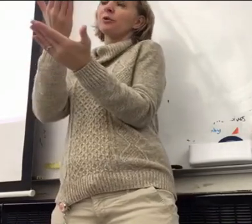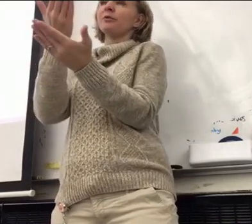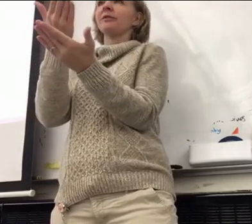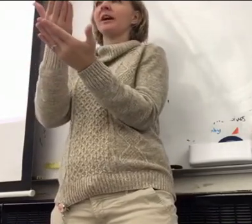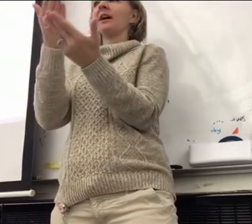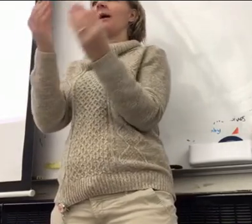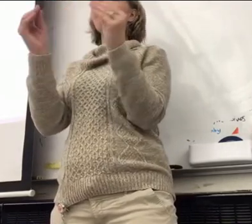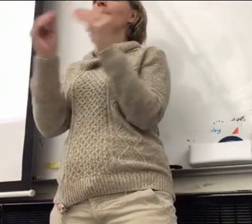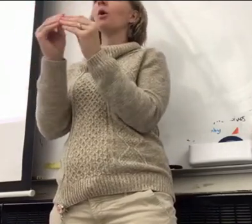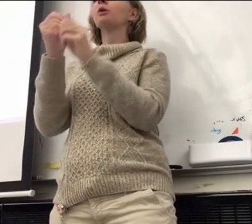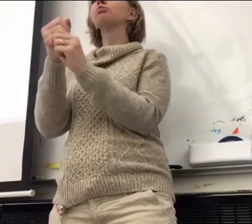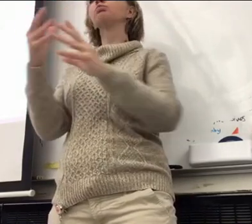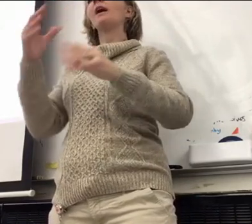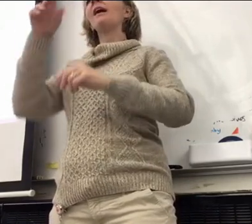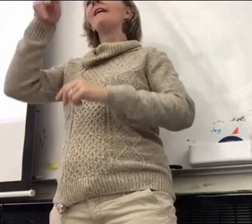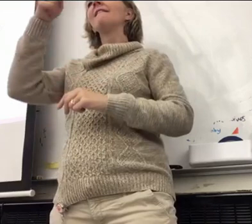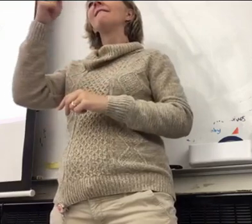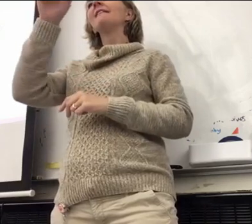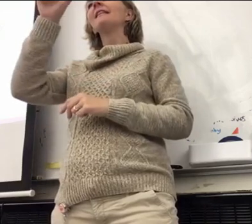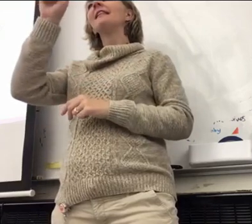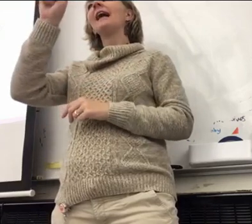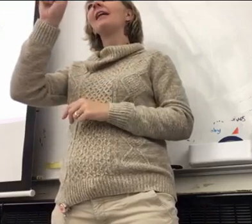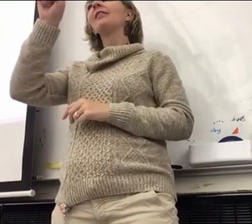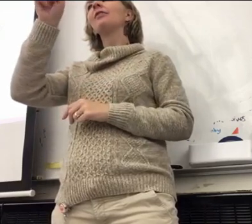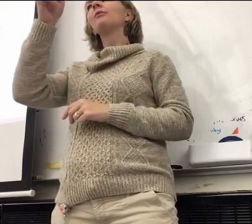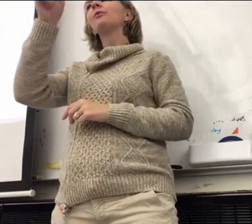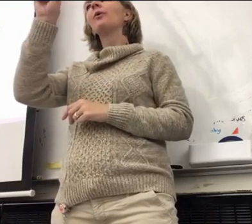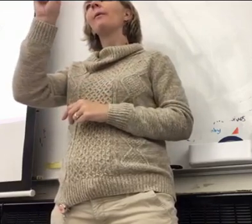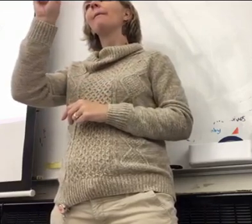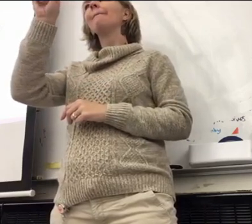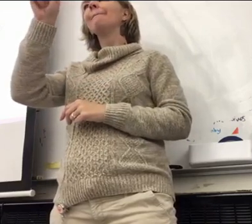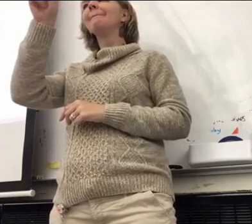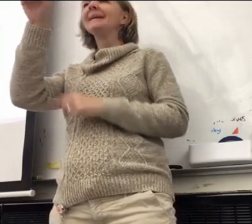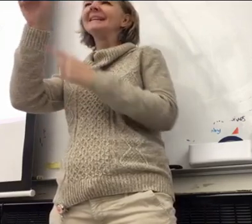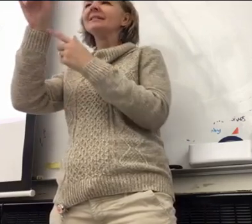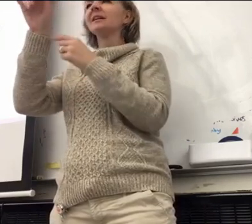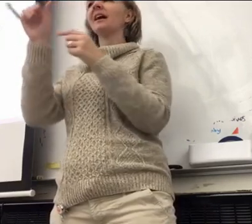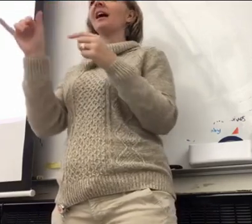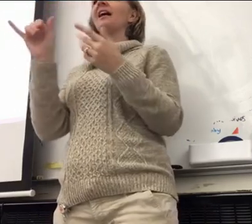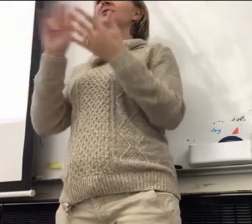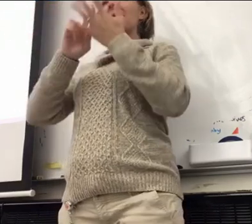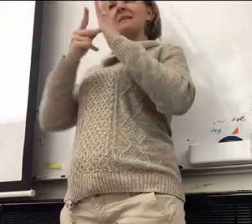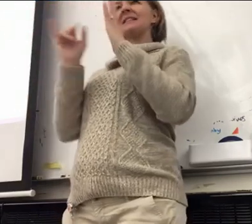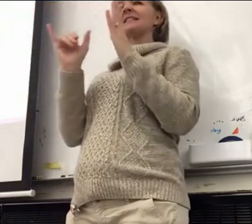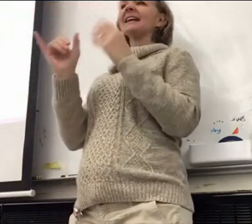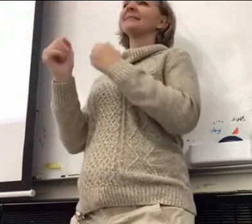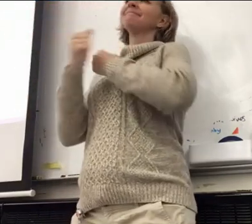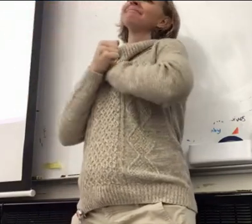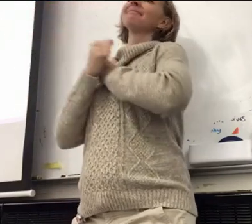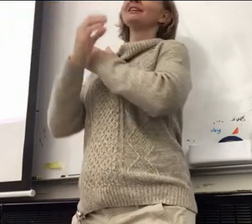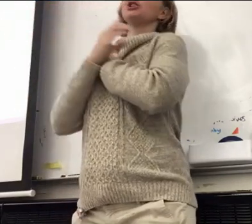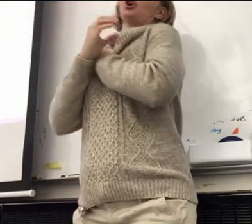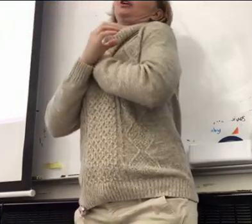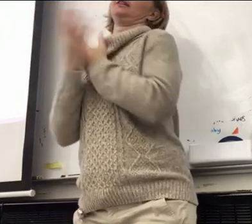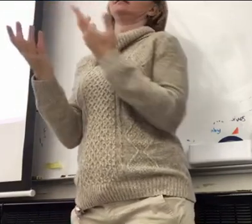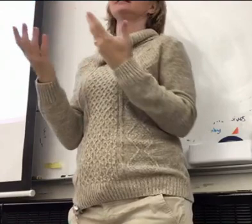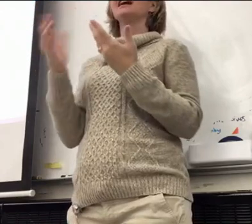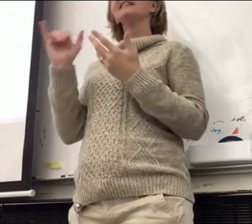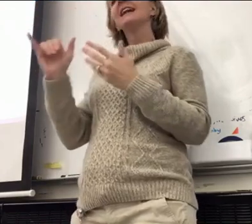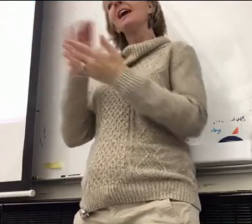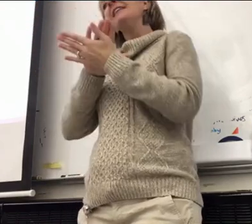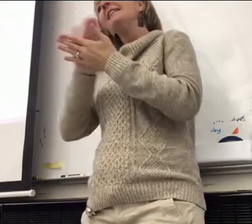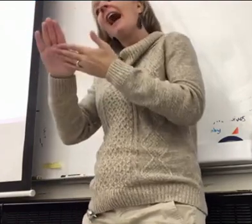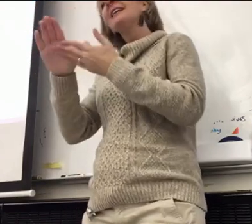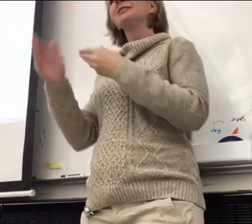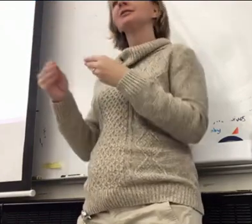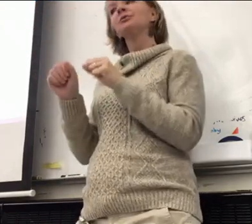enlarged philanthropy. What does the word philanthropy mean? Charity. It's like a charity, yeah. So it seems like it's violence, but it's actually charitable to remove them.